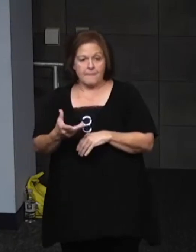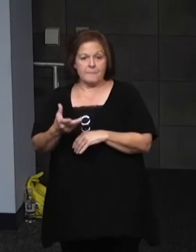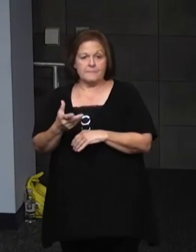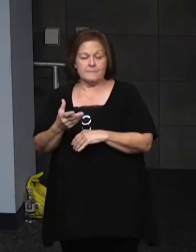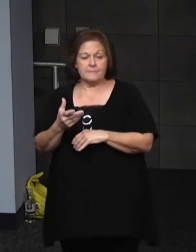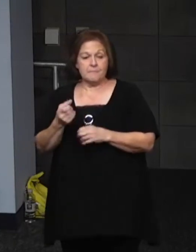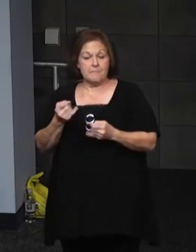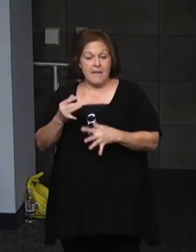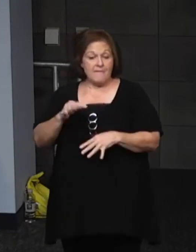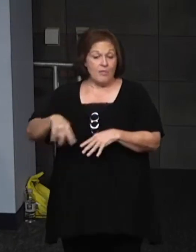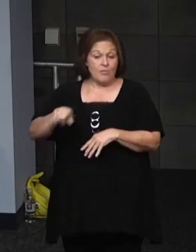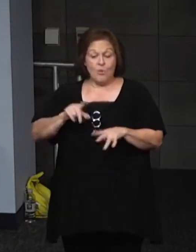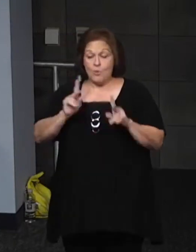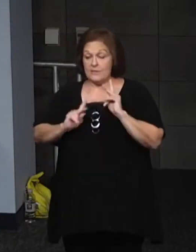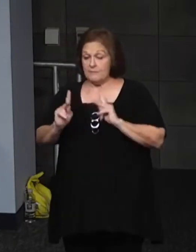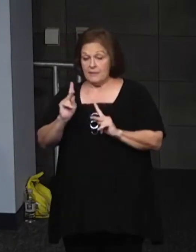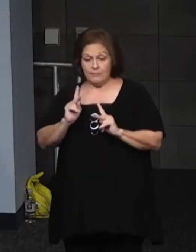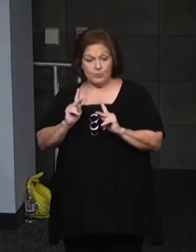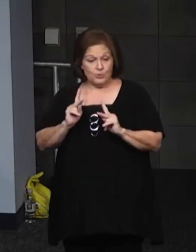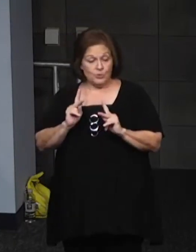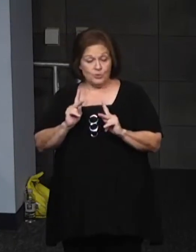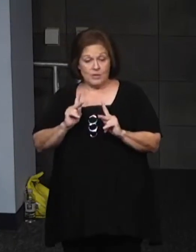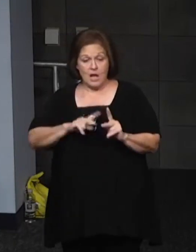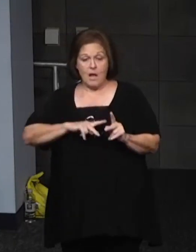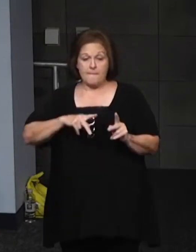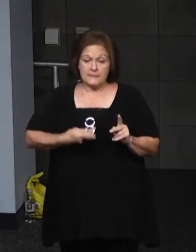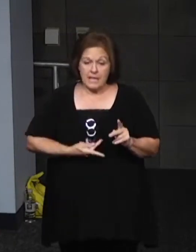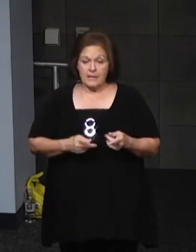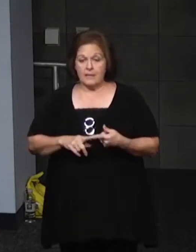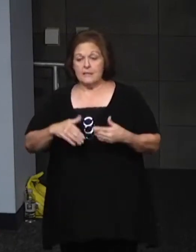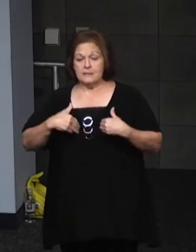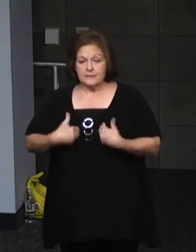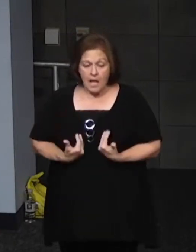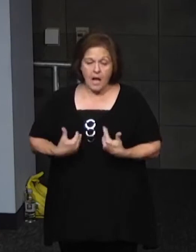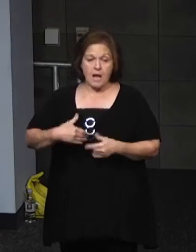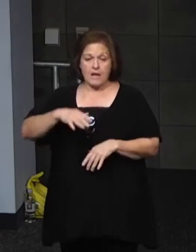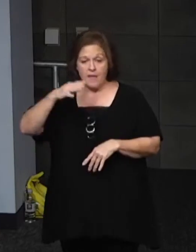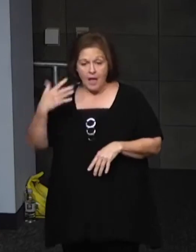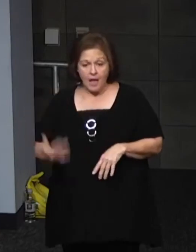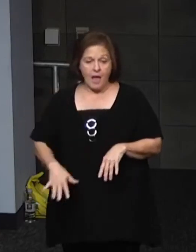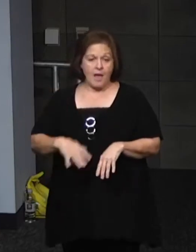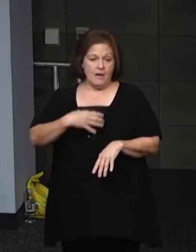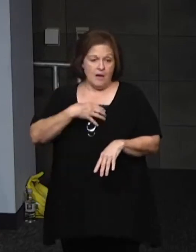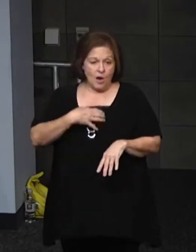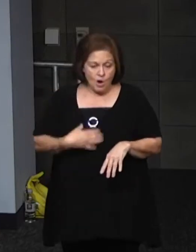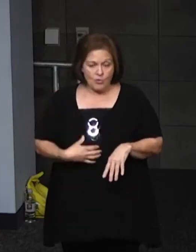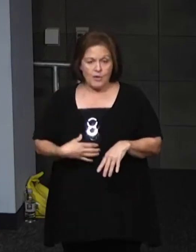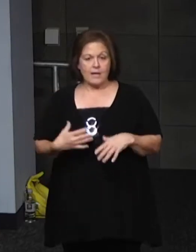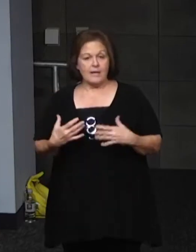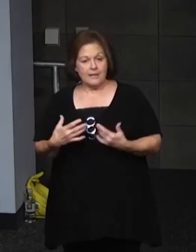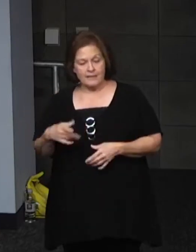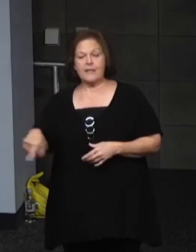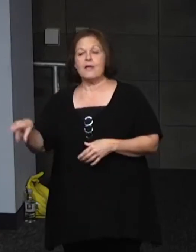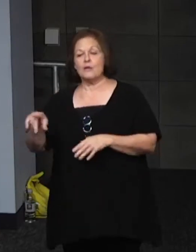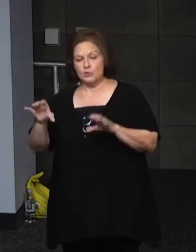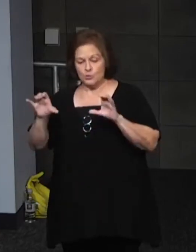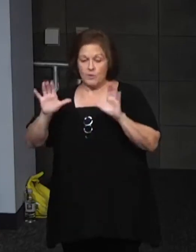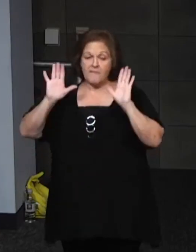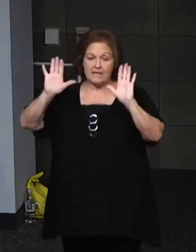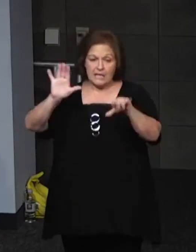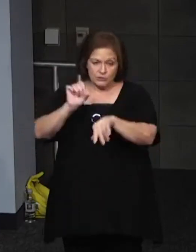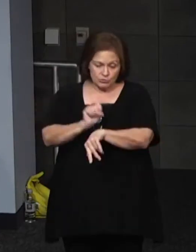many of these people are upset, they're tired, they're hot, they're hungry, and they've just been doing a really